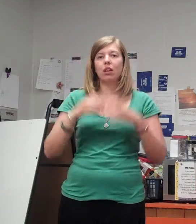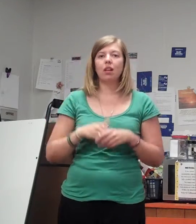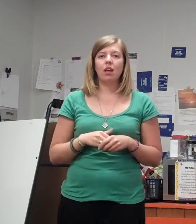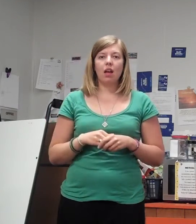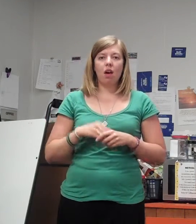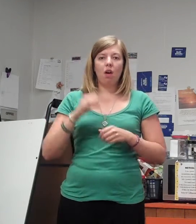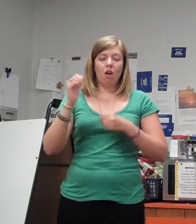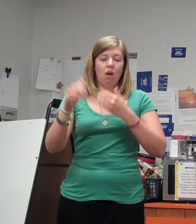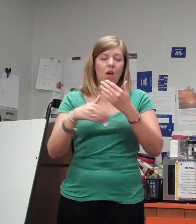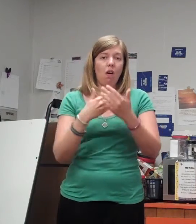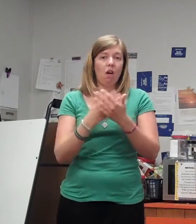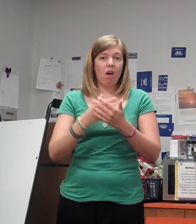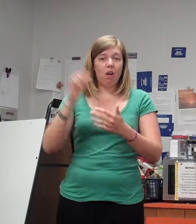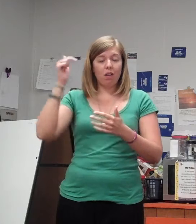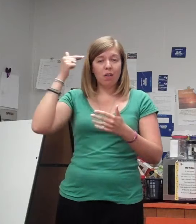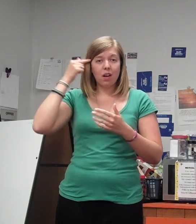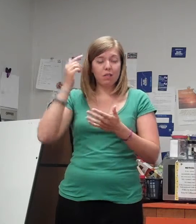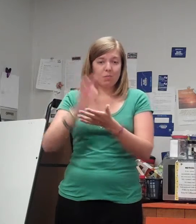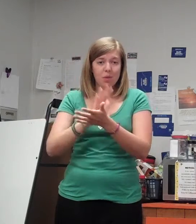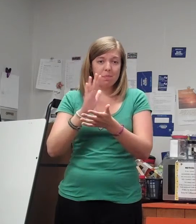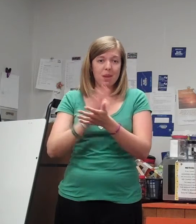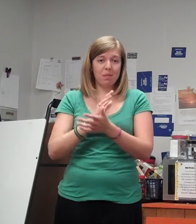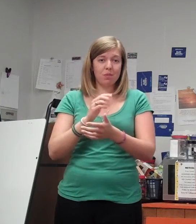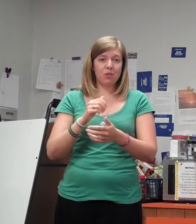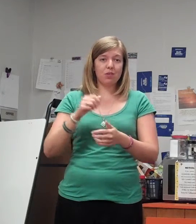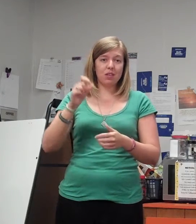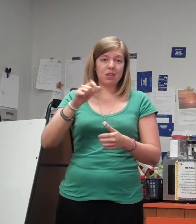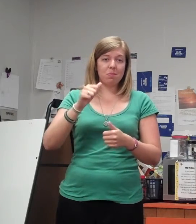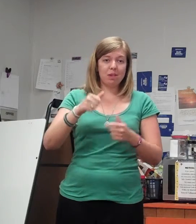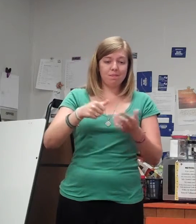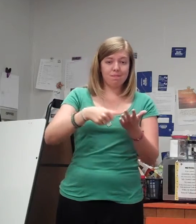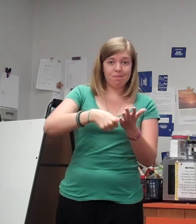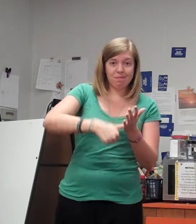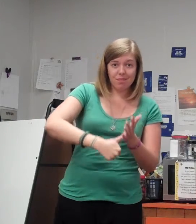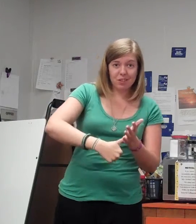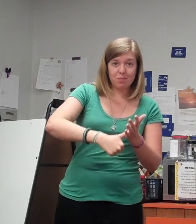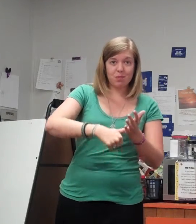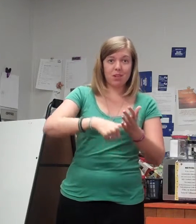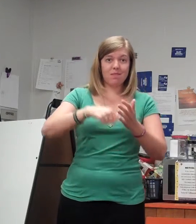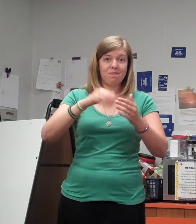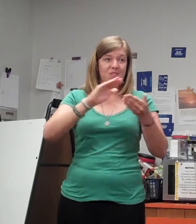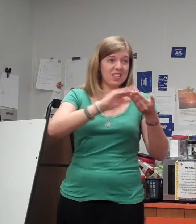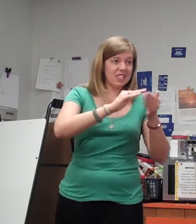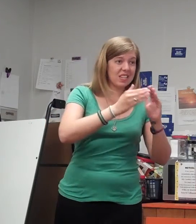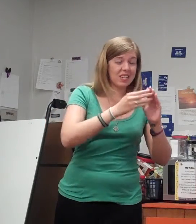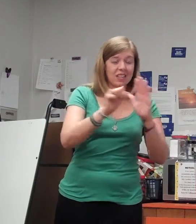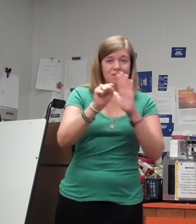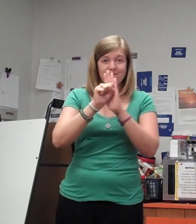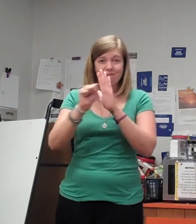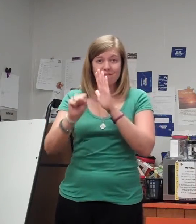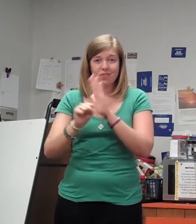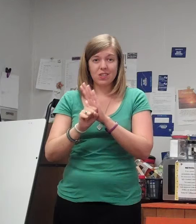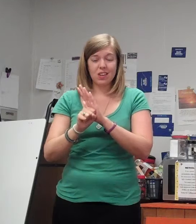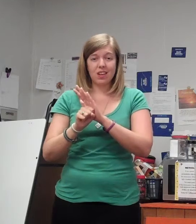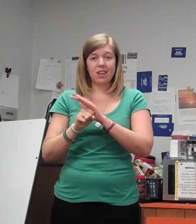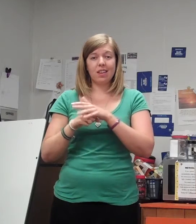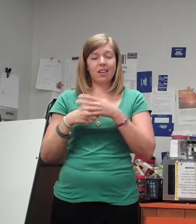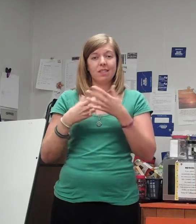be fingerprinted by your city, your state. I think everyone known to